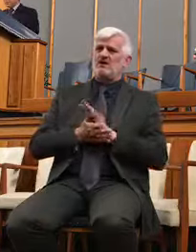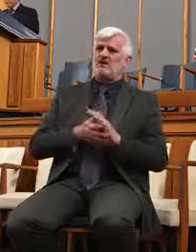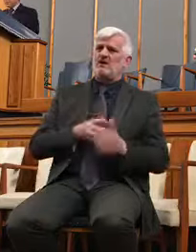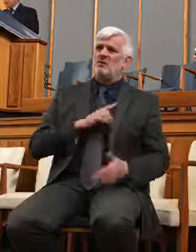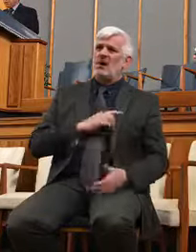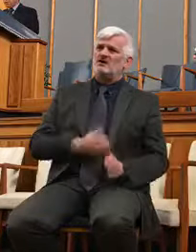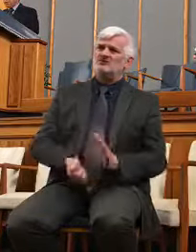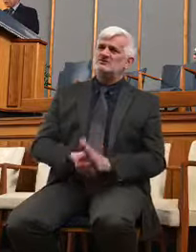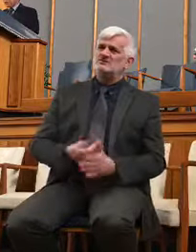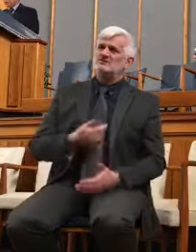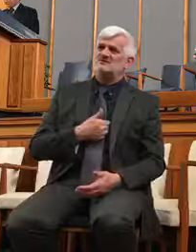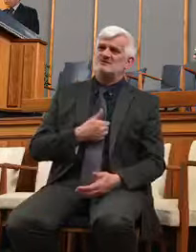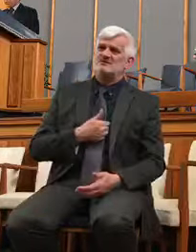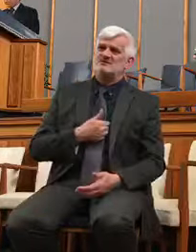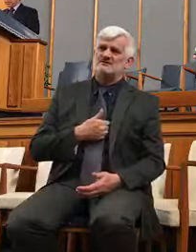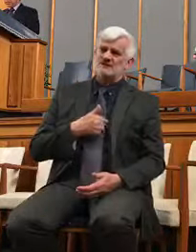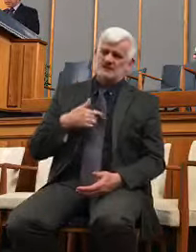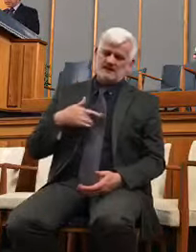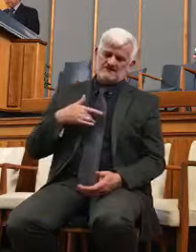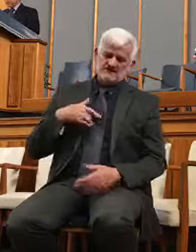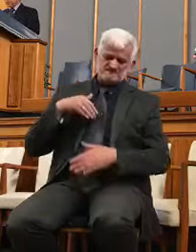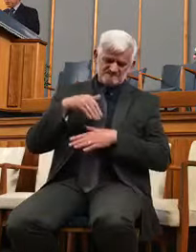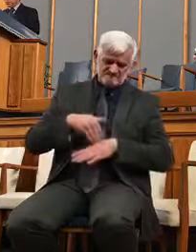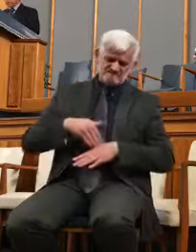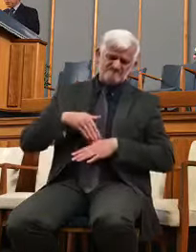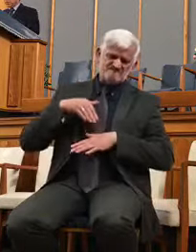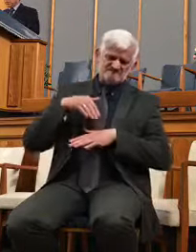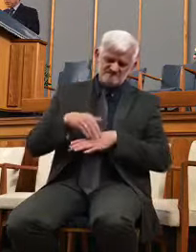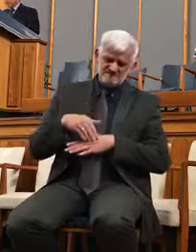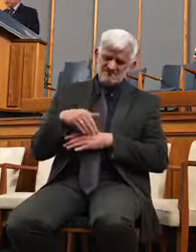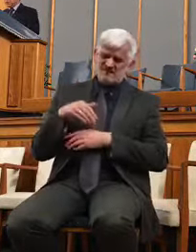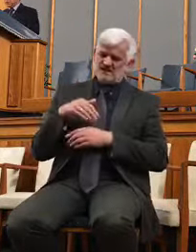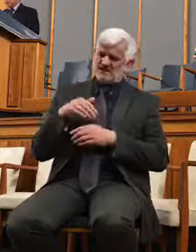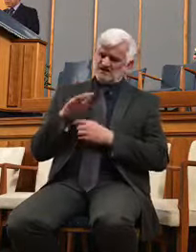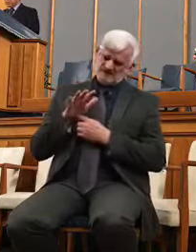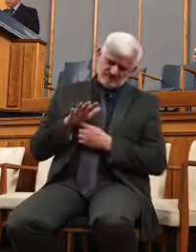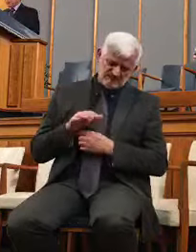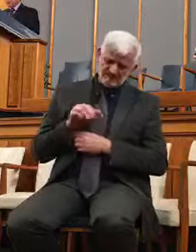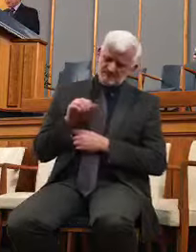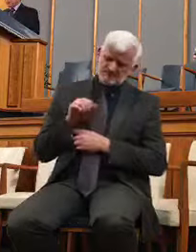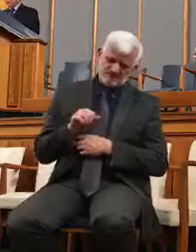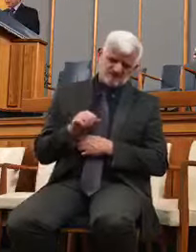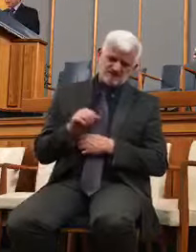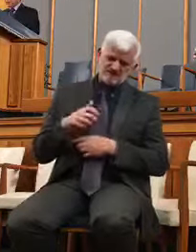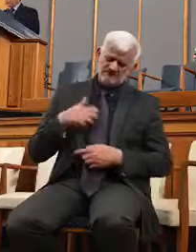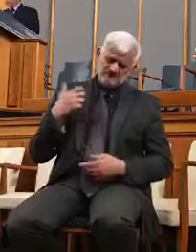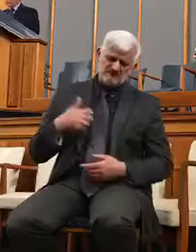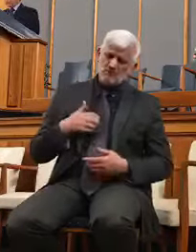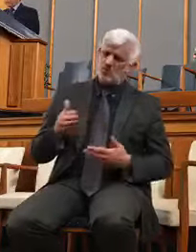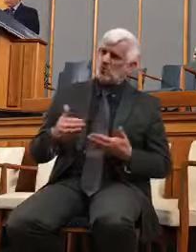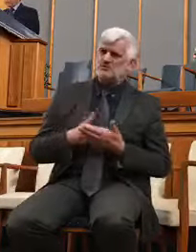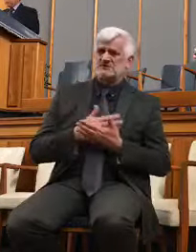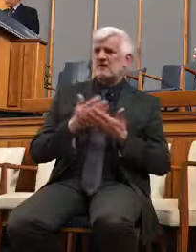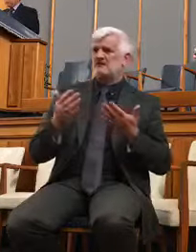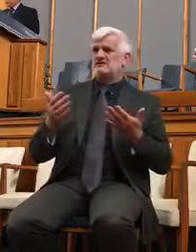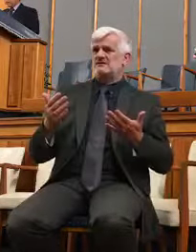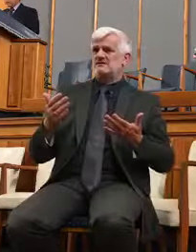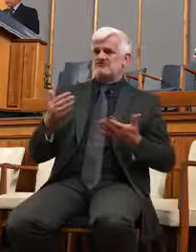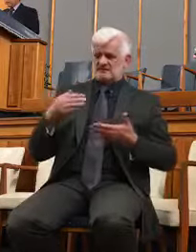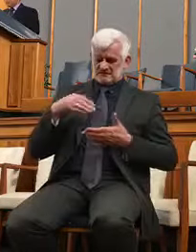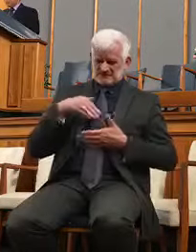I'm bowed down greatly. I go mourning all the day long, for my loins are filled with